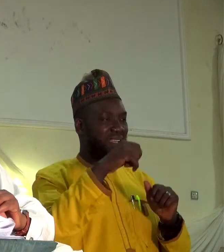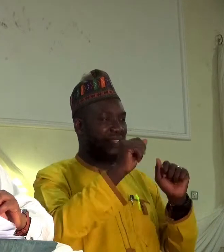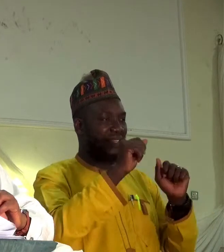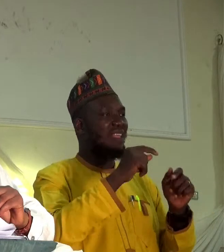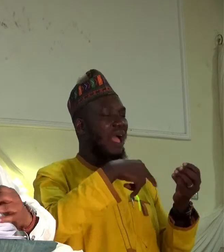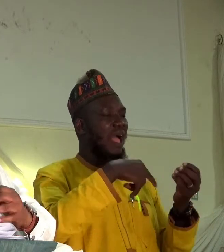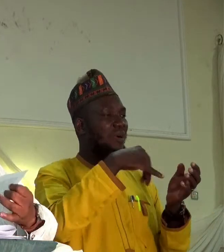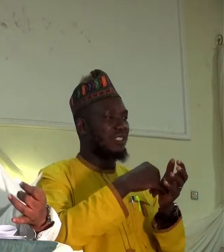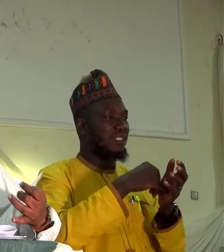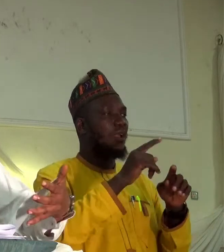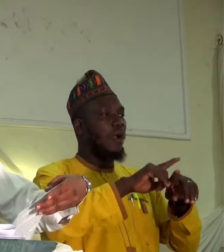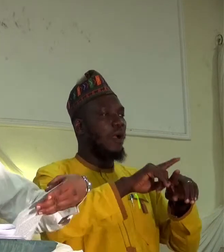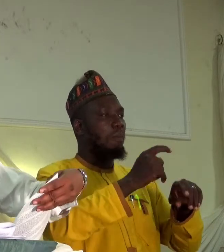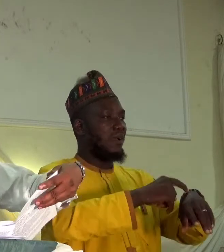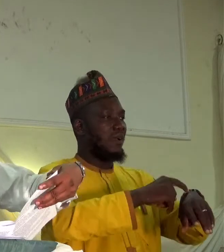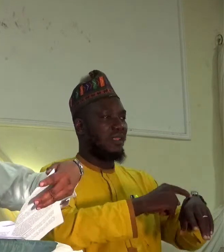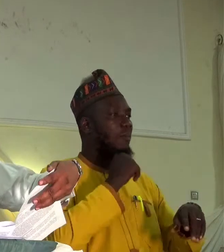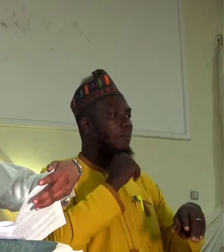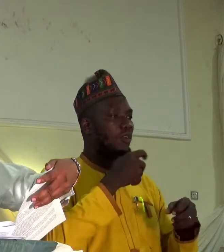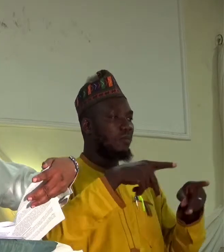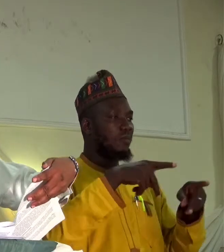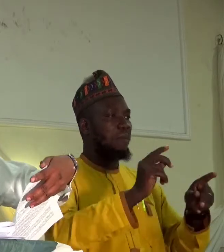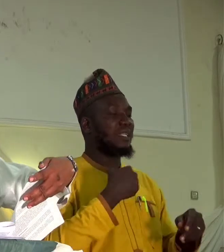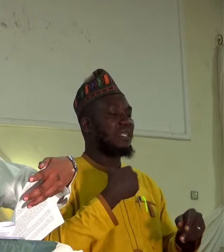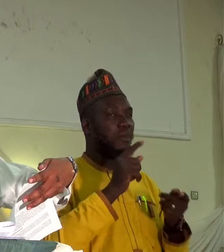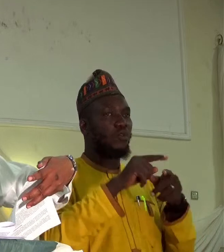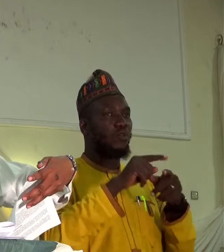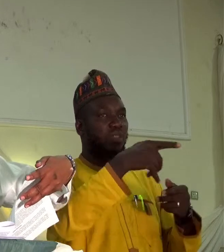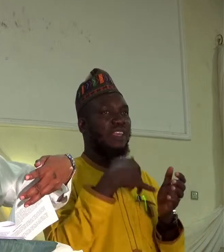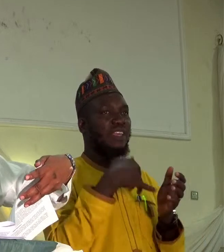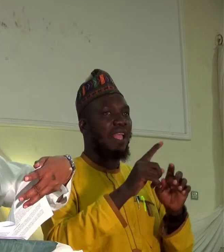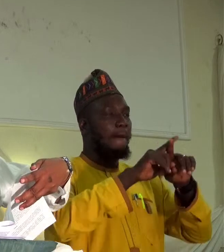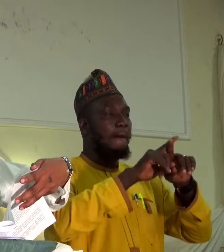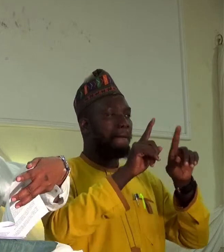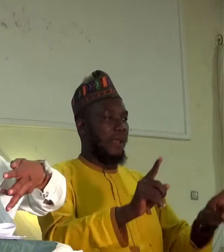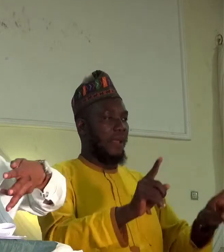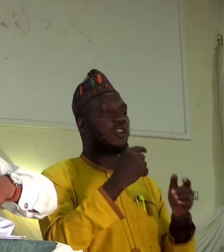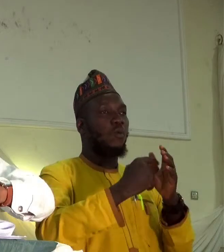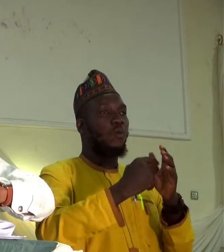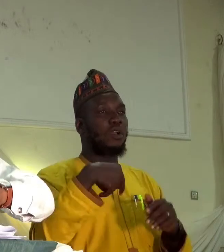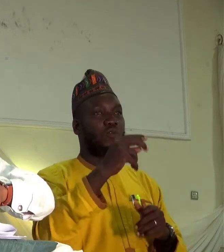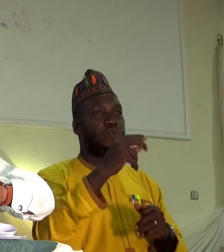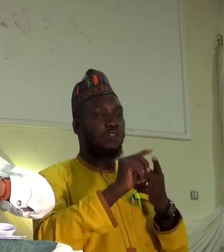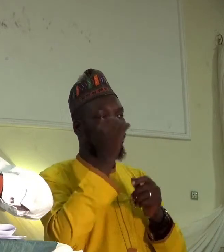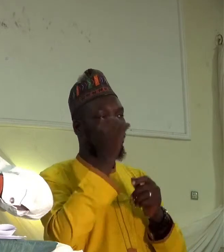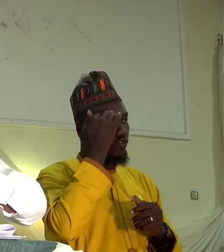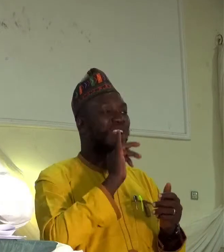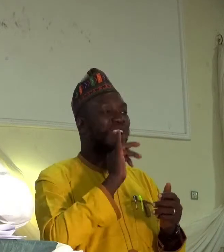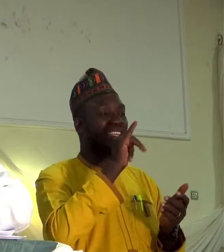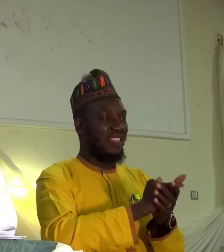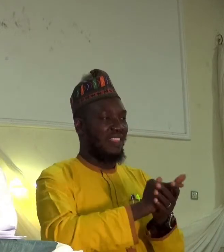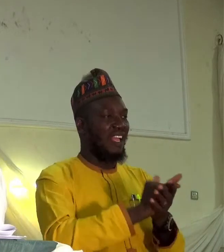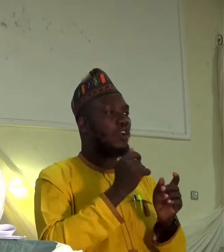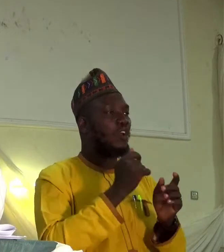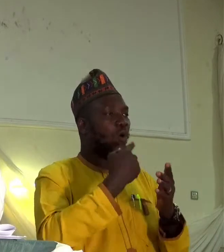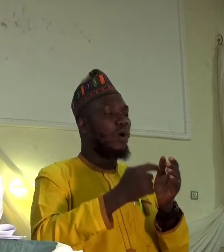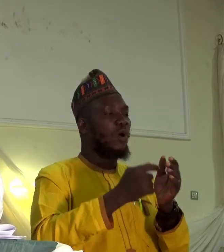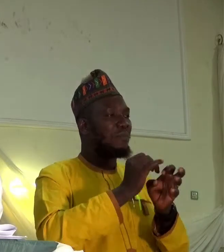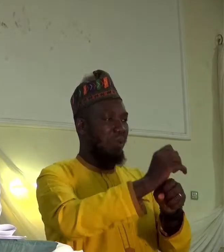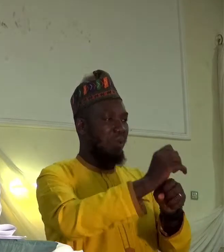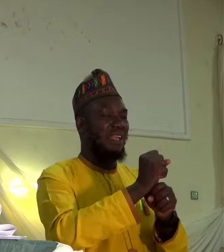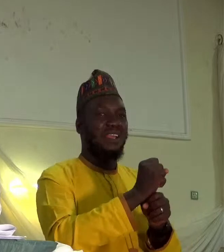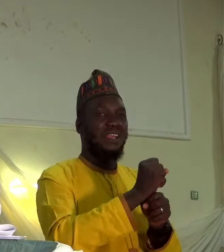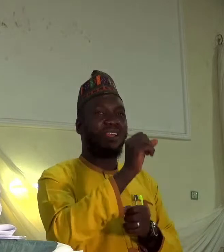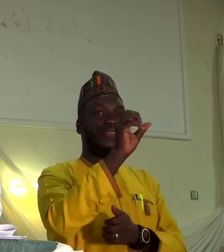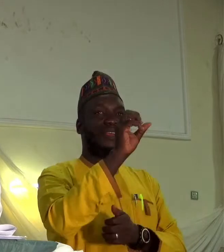will not permit me to state it. But one thing that we should know is that what makes Singapore